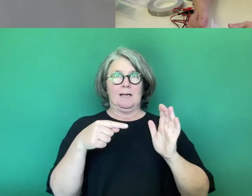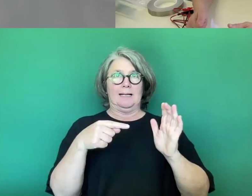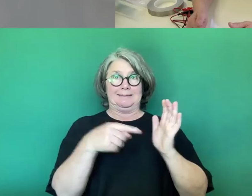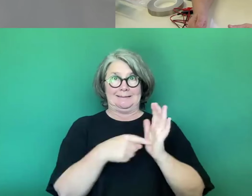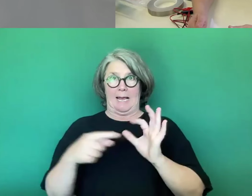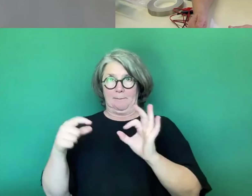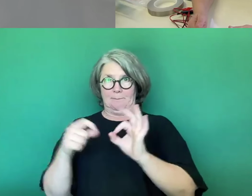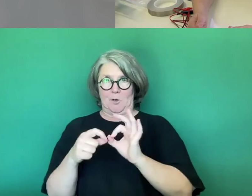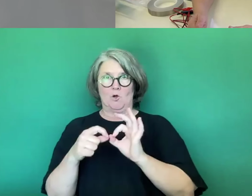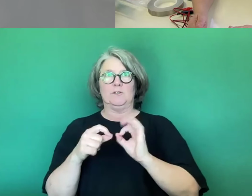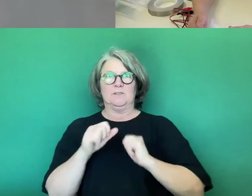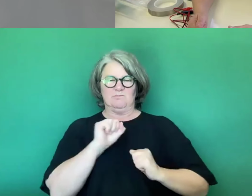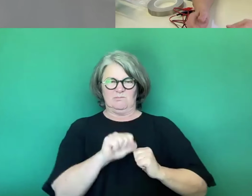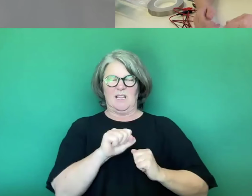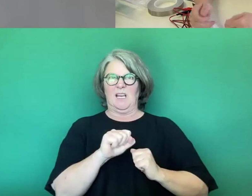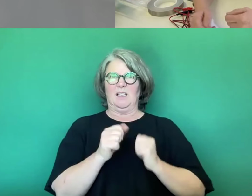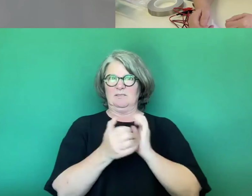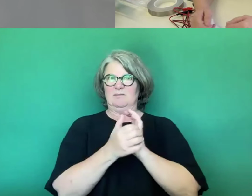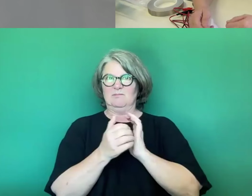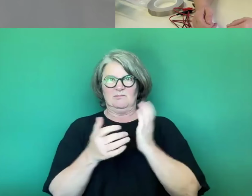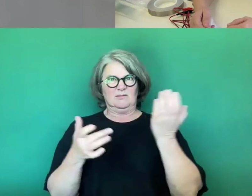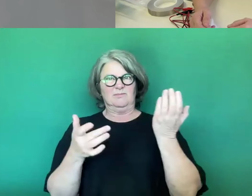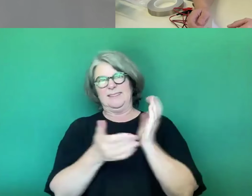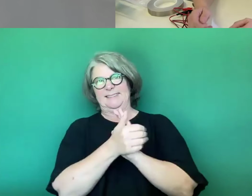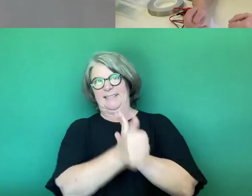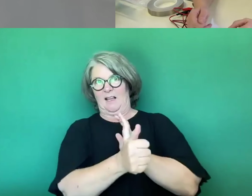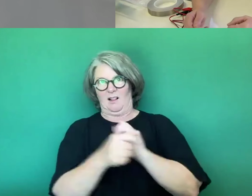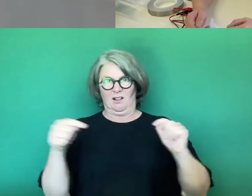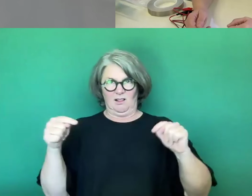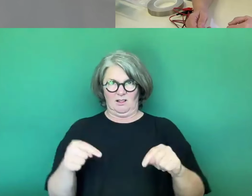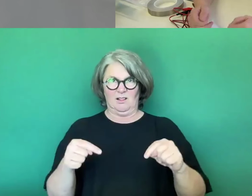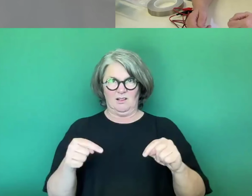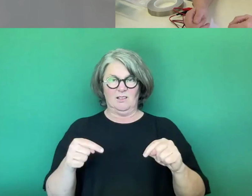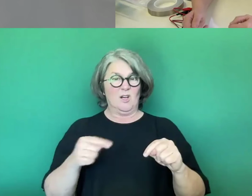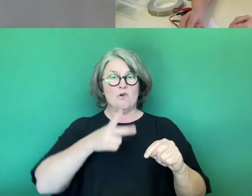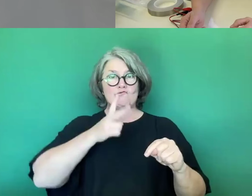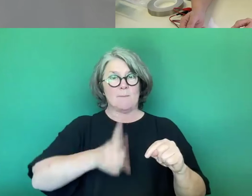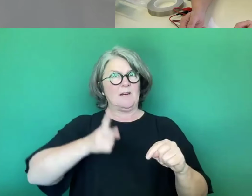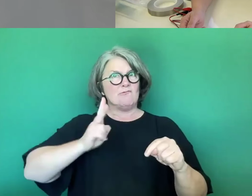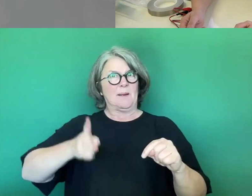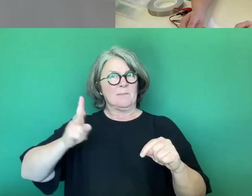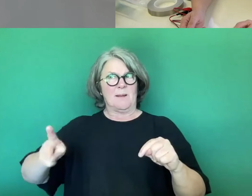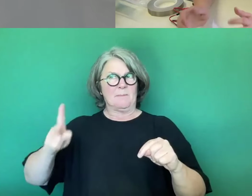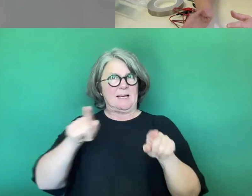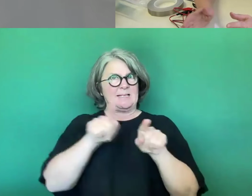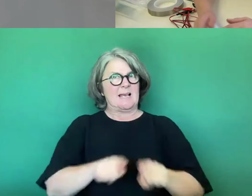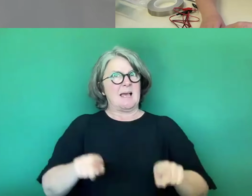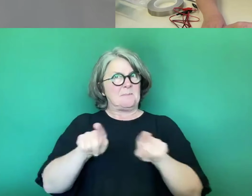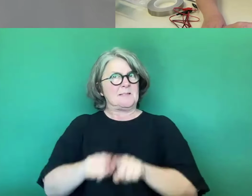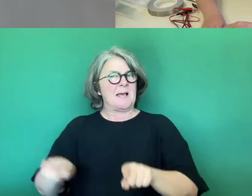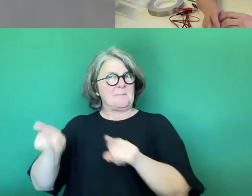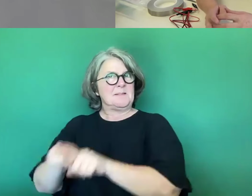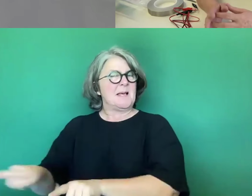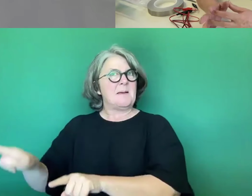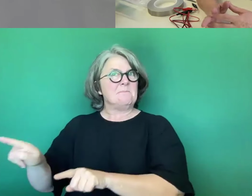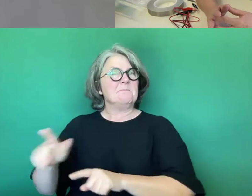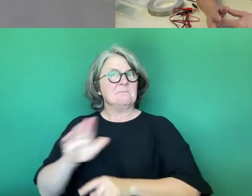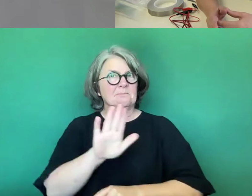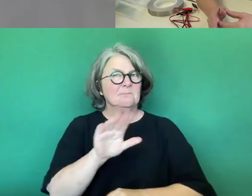then repeats multiple times because each TapeBlock is pretty much constructed the same way. All